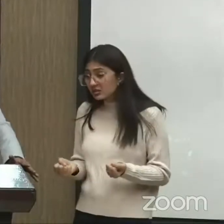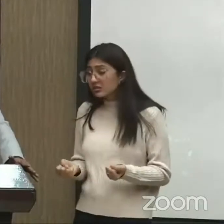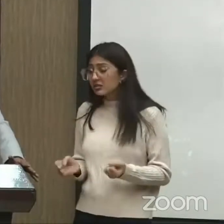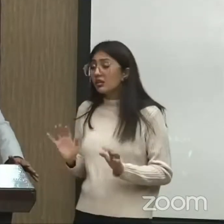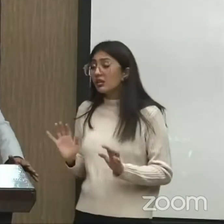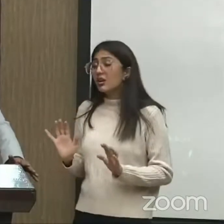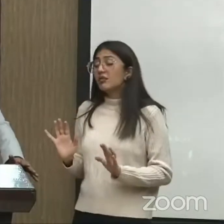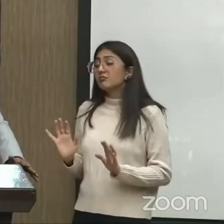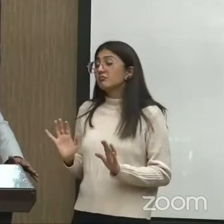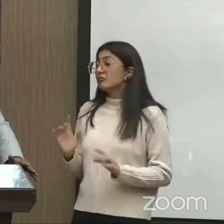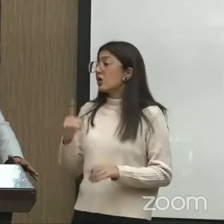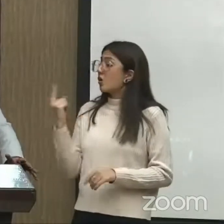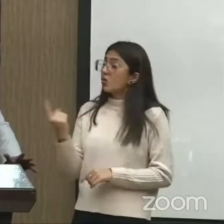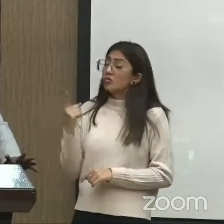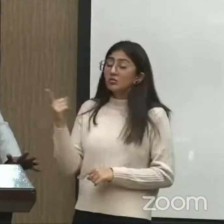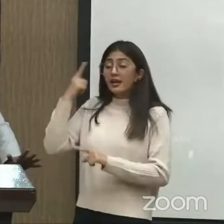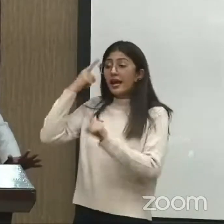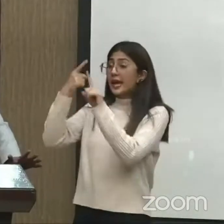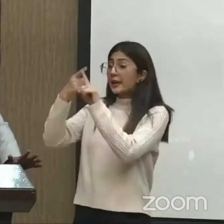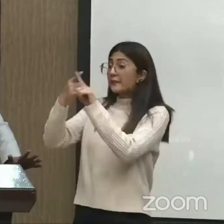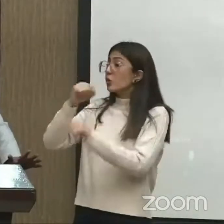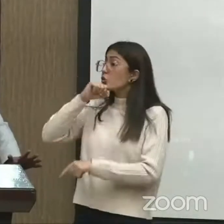by changing the mindset of the youth.